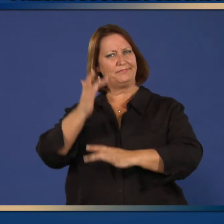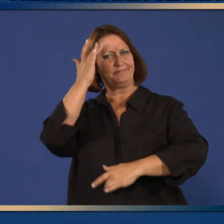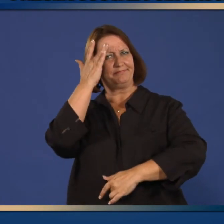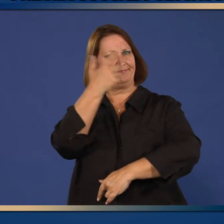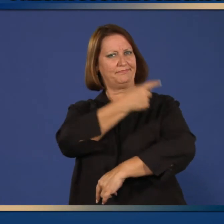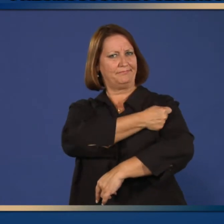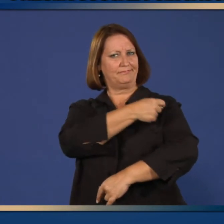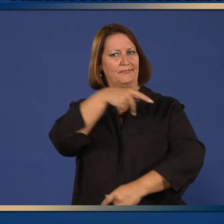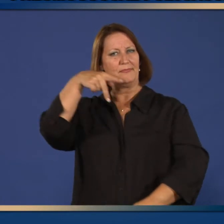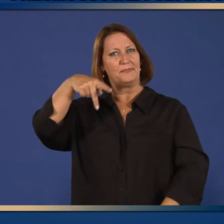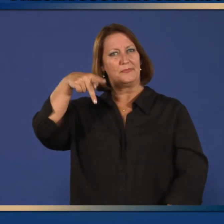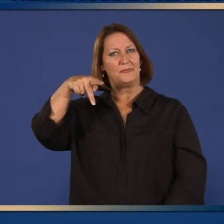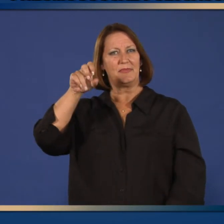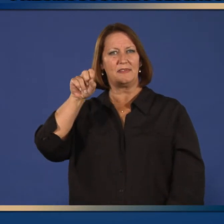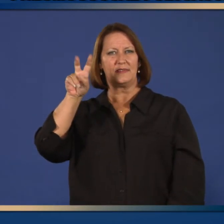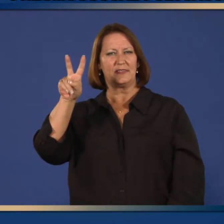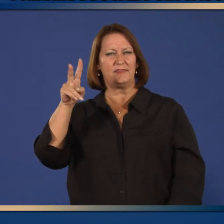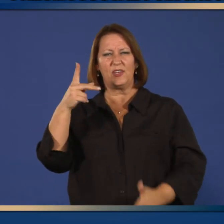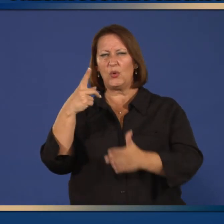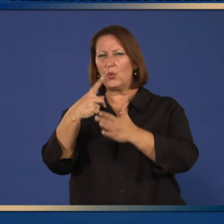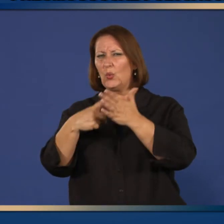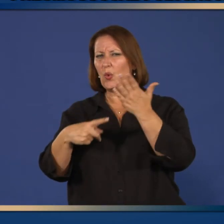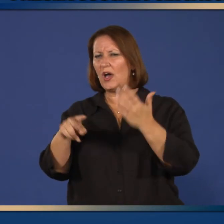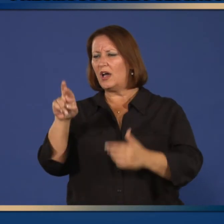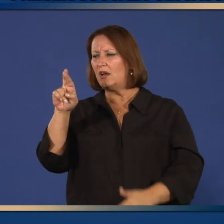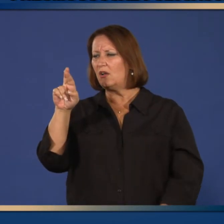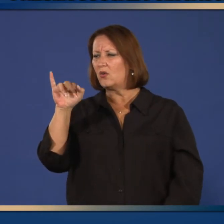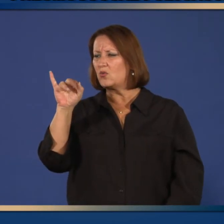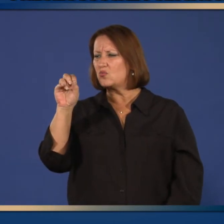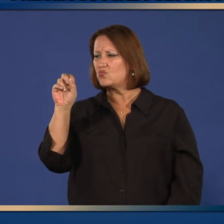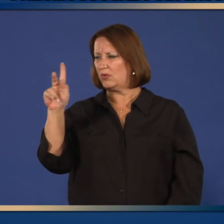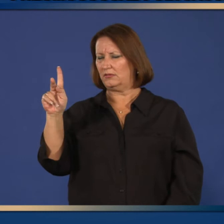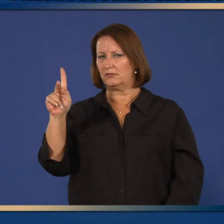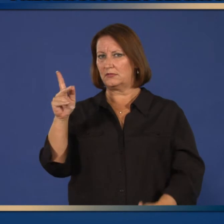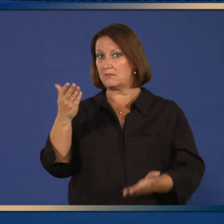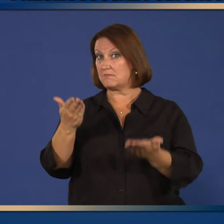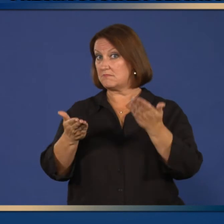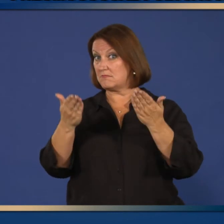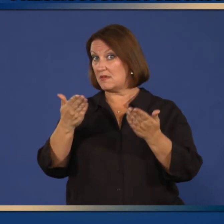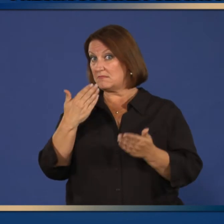what are the risks from PPSV?